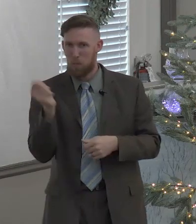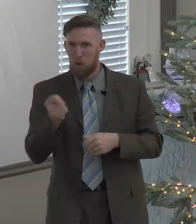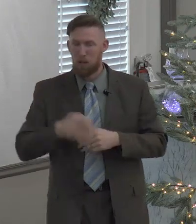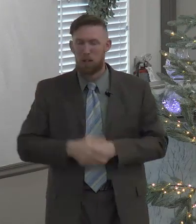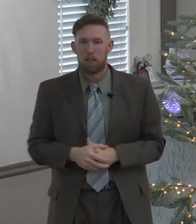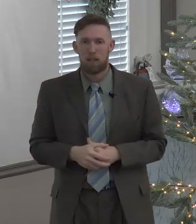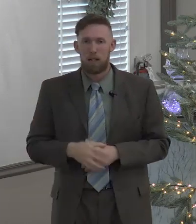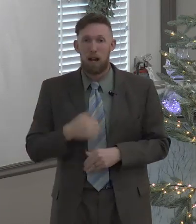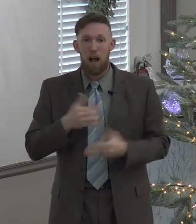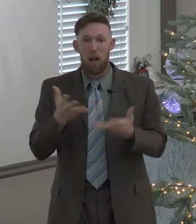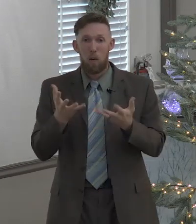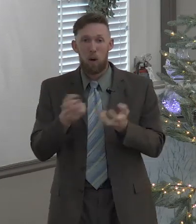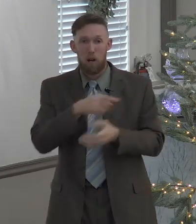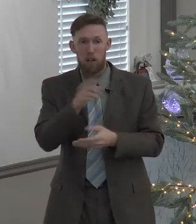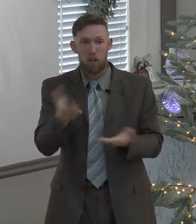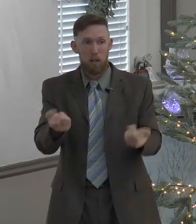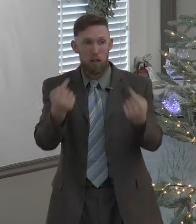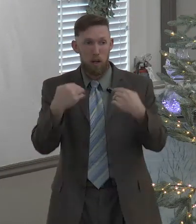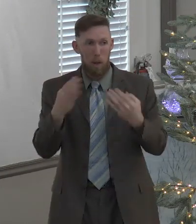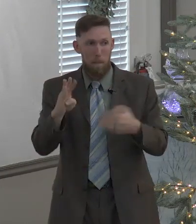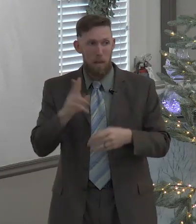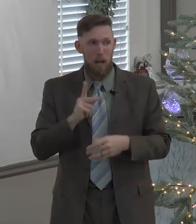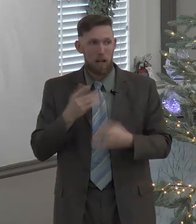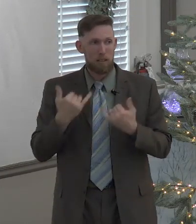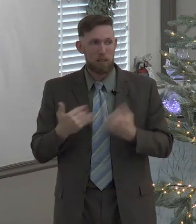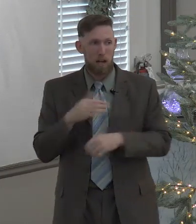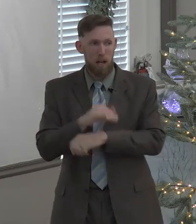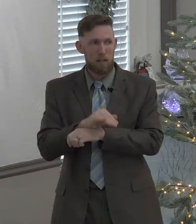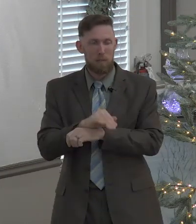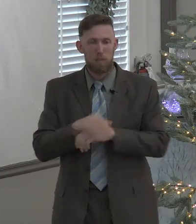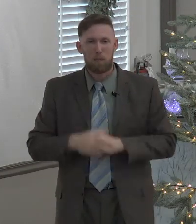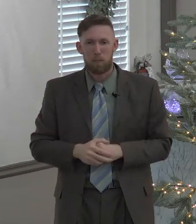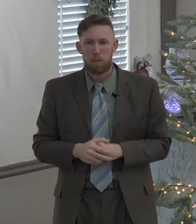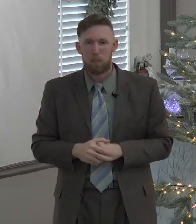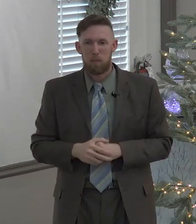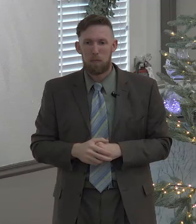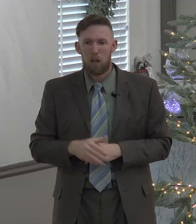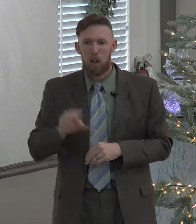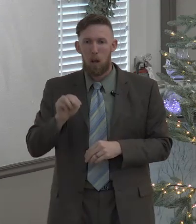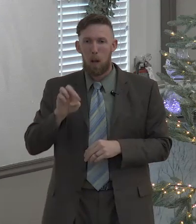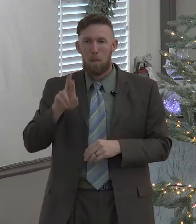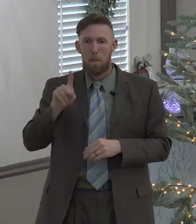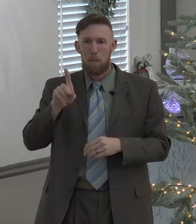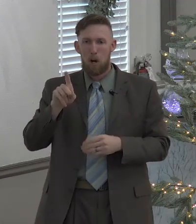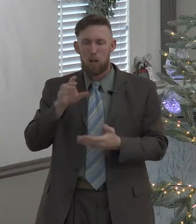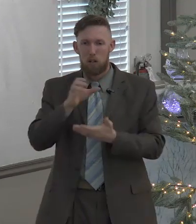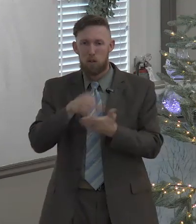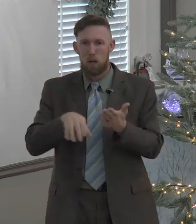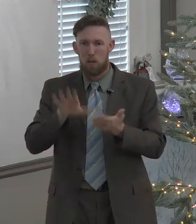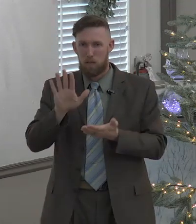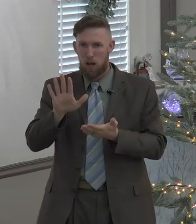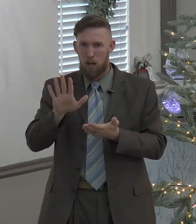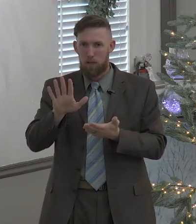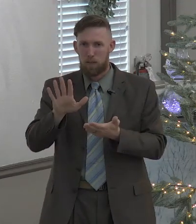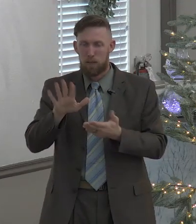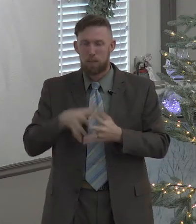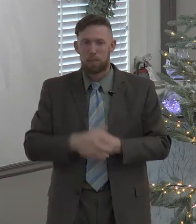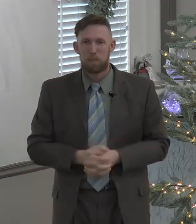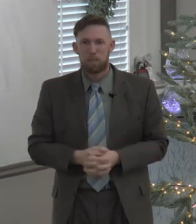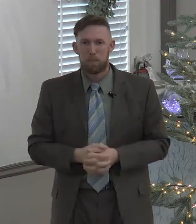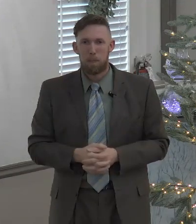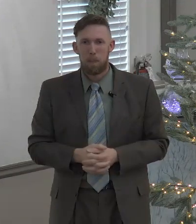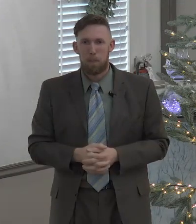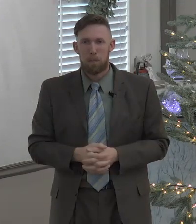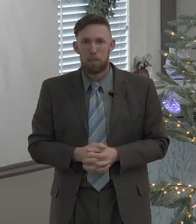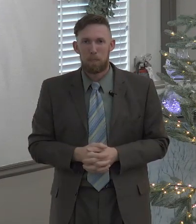have a testimony. So I want to encourage you to be back this evening. We have a light to shine.